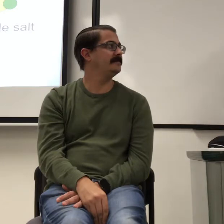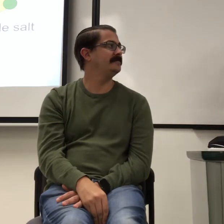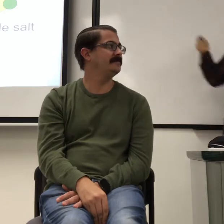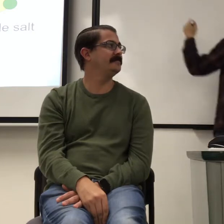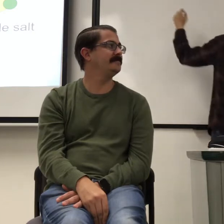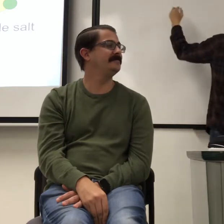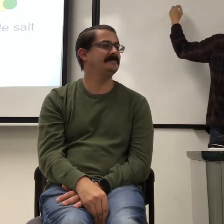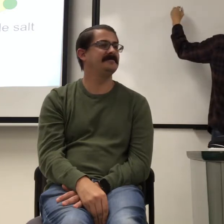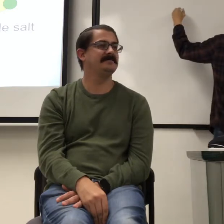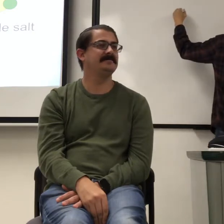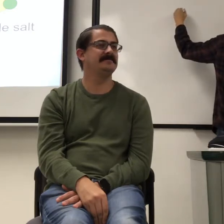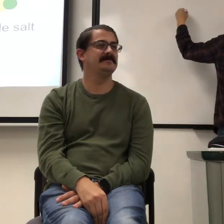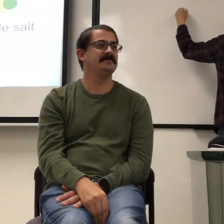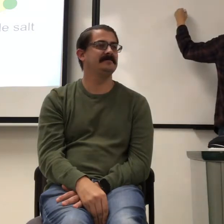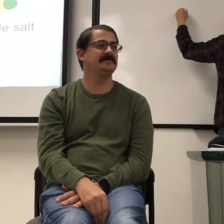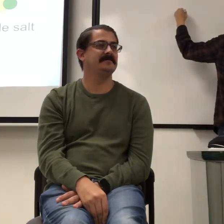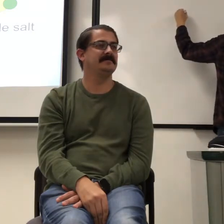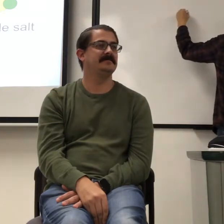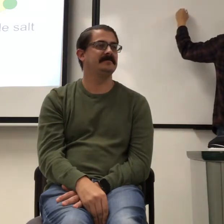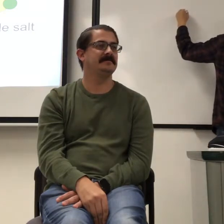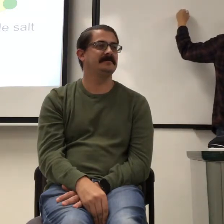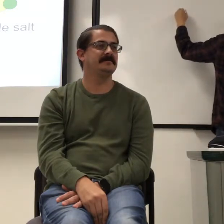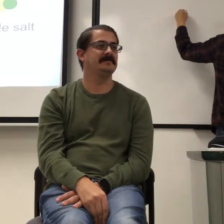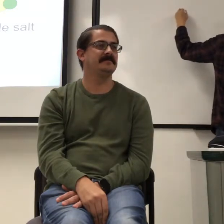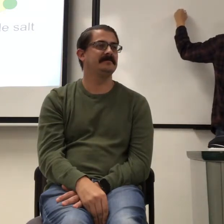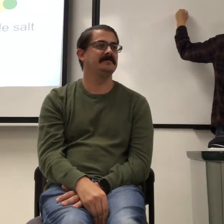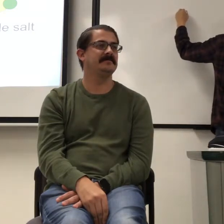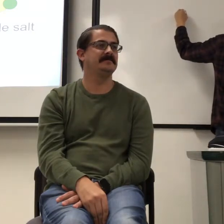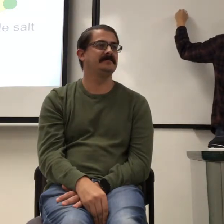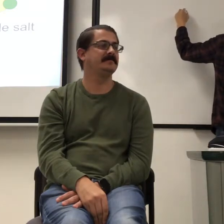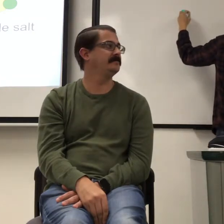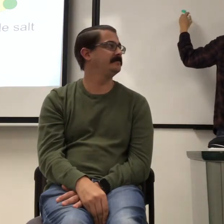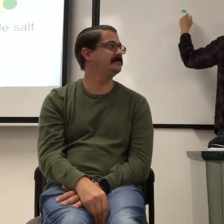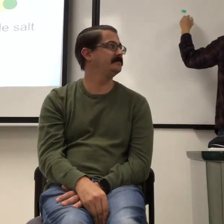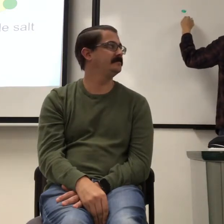So bile salt, with these salts there.